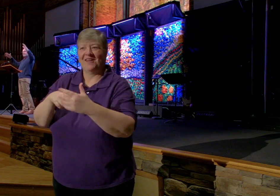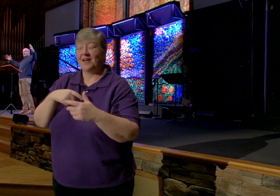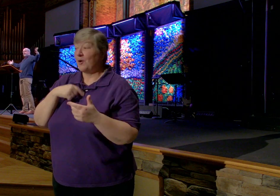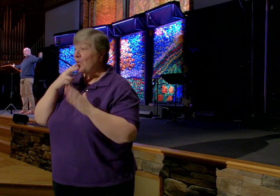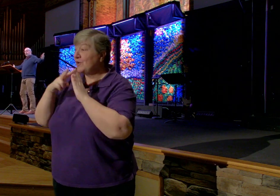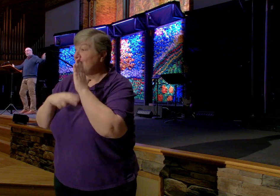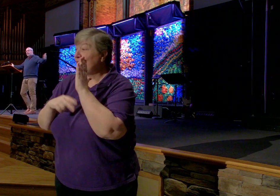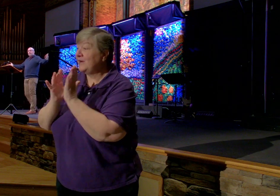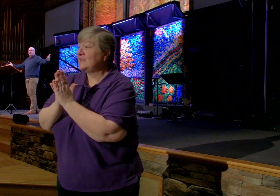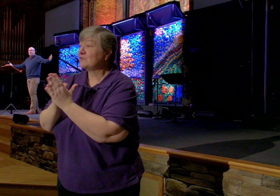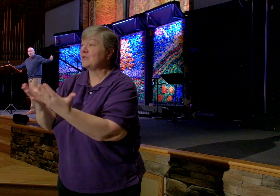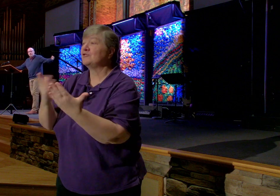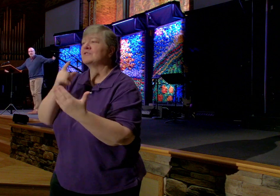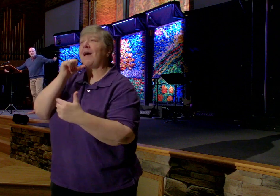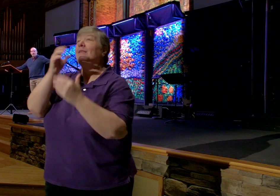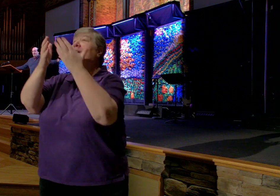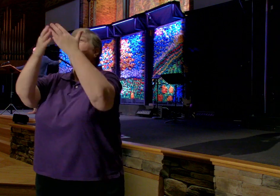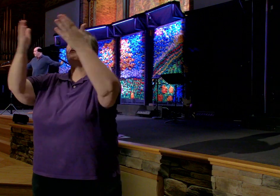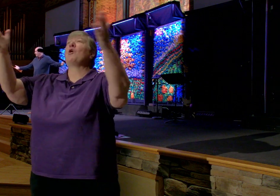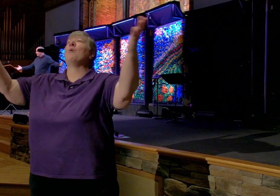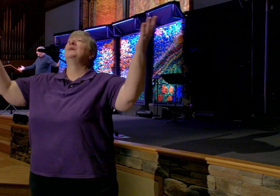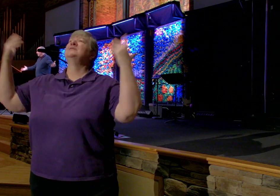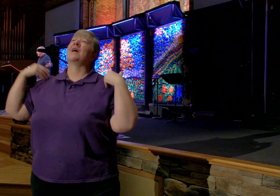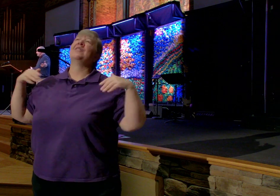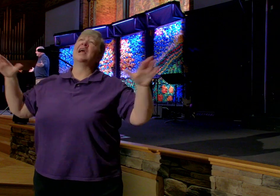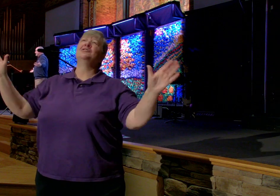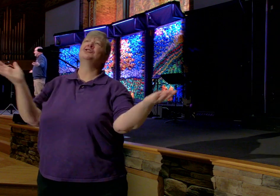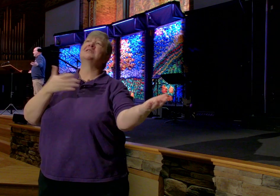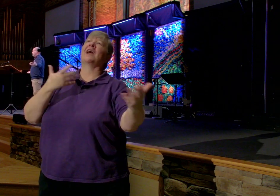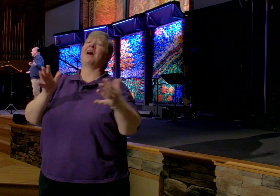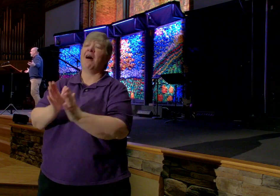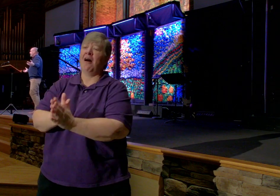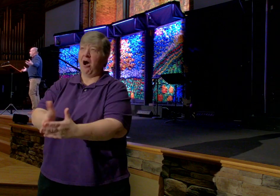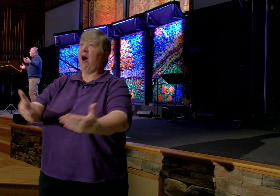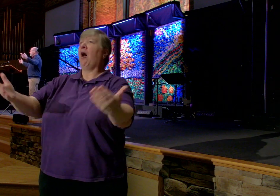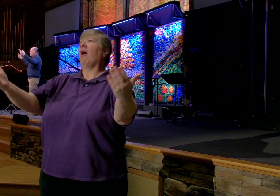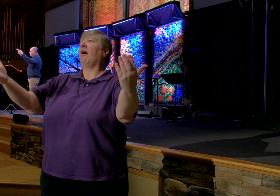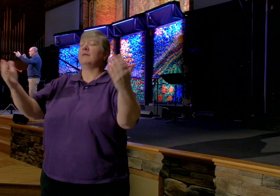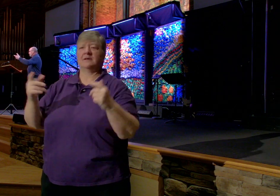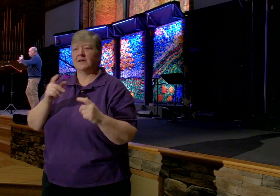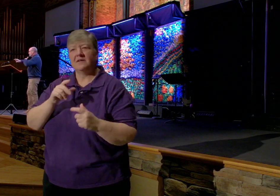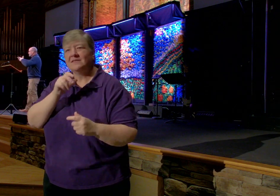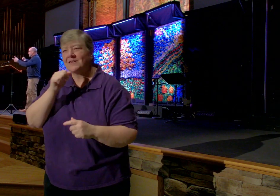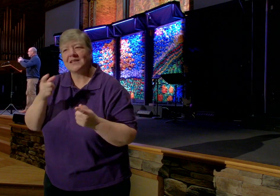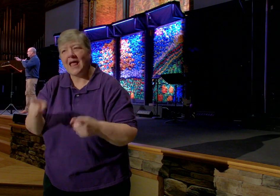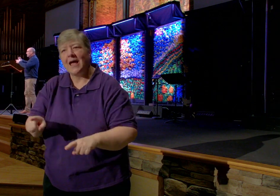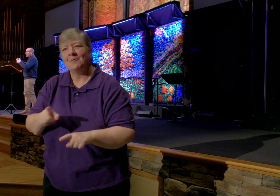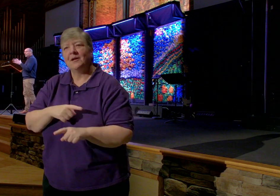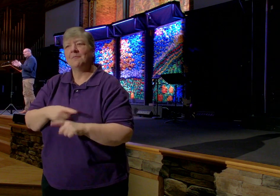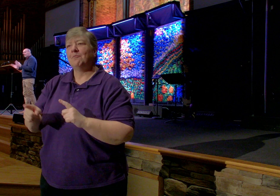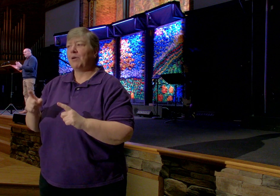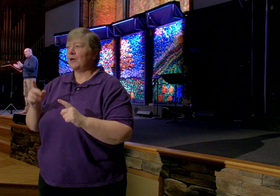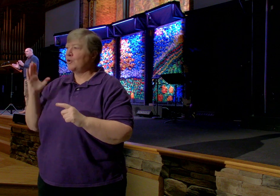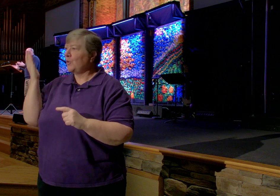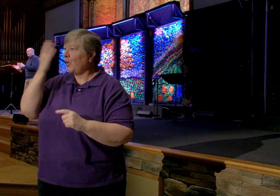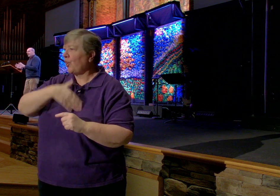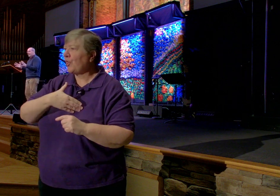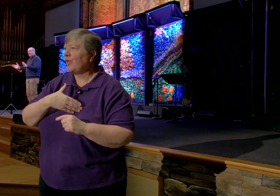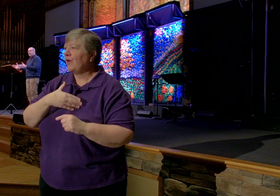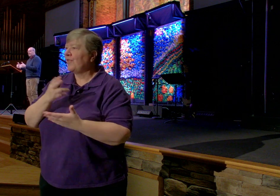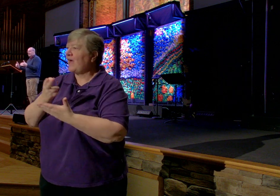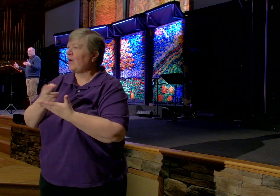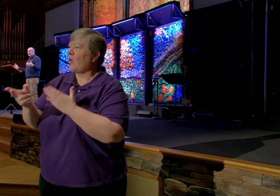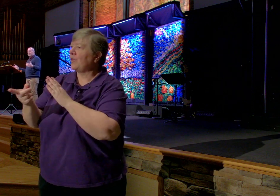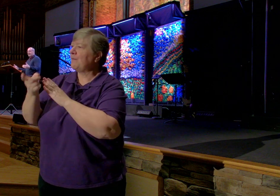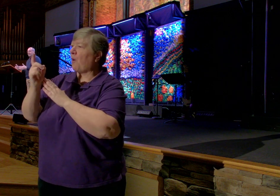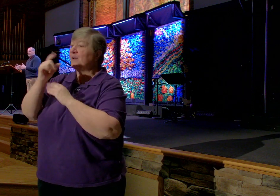Scripture, right? It's not like the heavens open up and the angels sing every time you open up the Bible. That doesn't happen. But you just will miss the holy moments